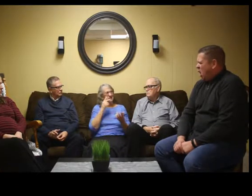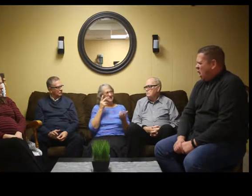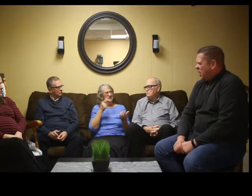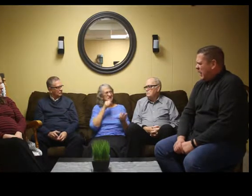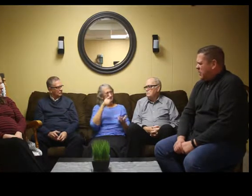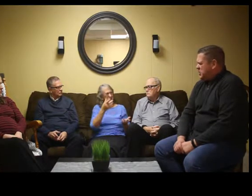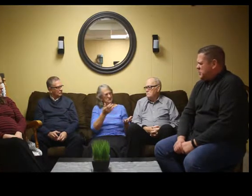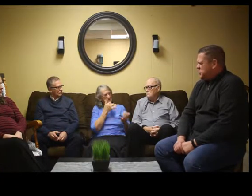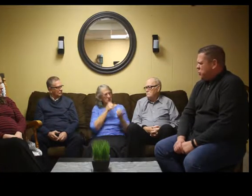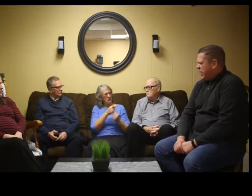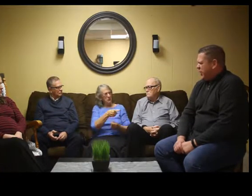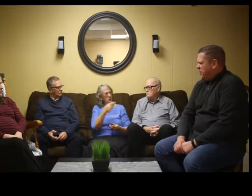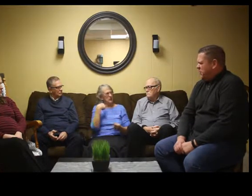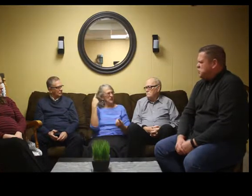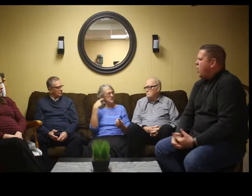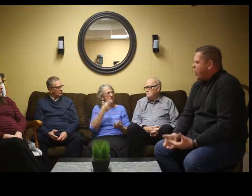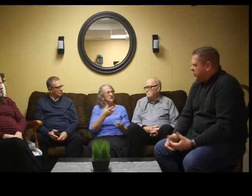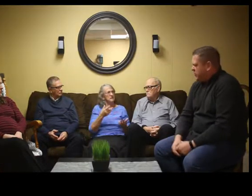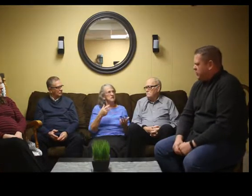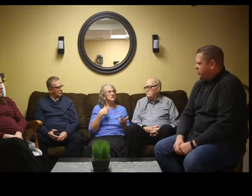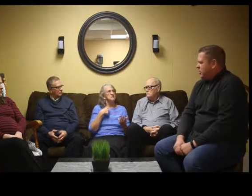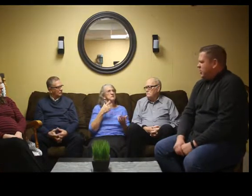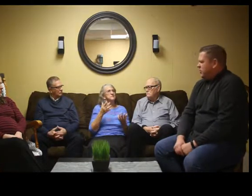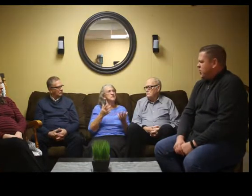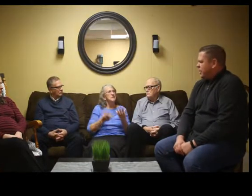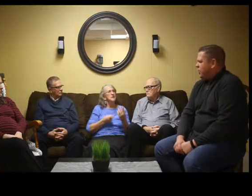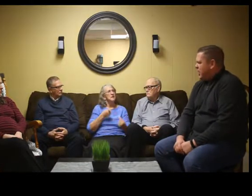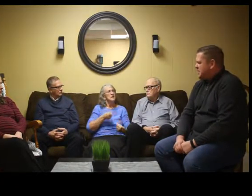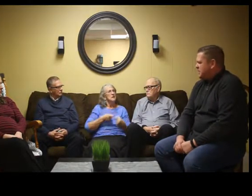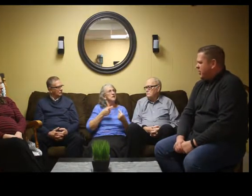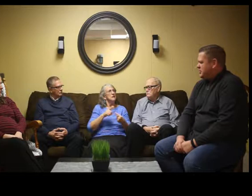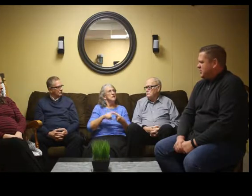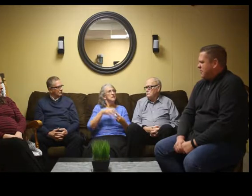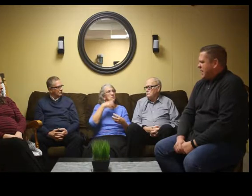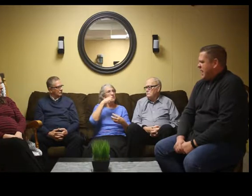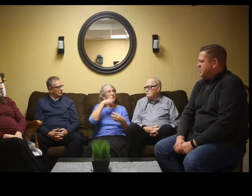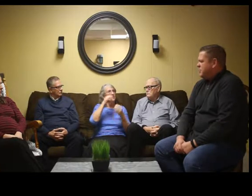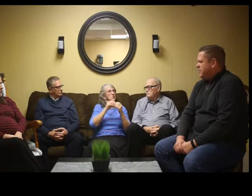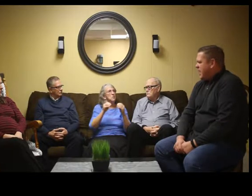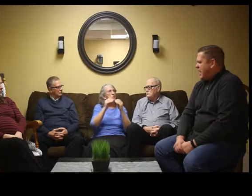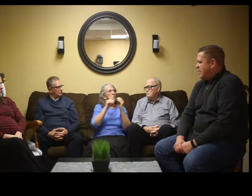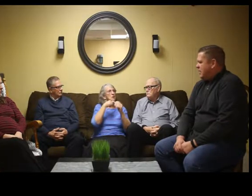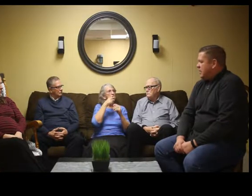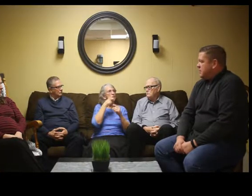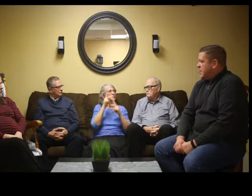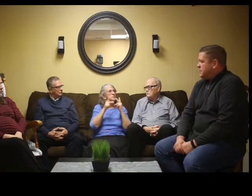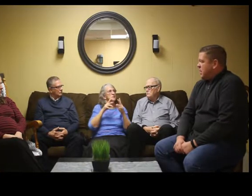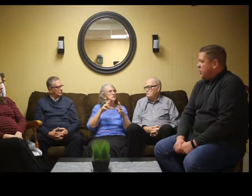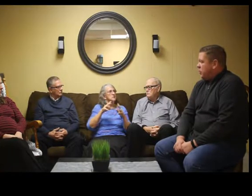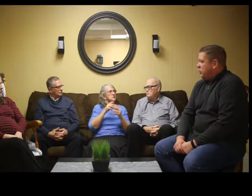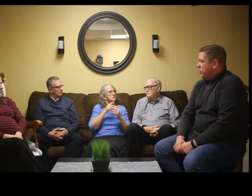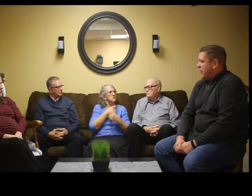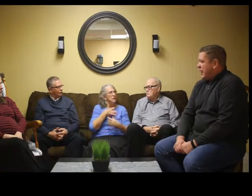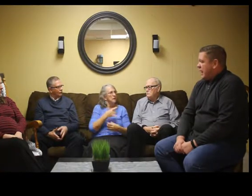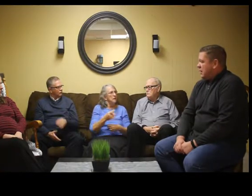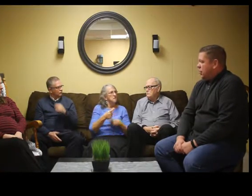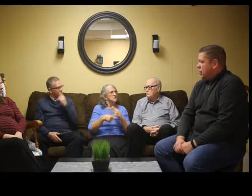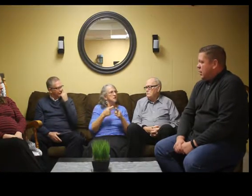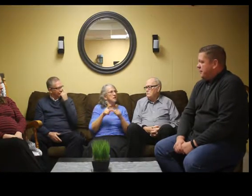odd language. It was weird. Or, what's wrong with you? You talk like a crazy person. Hands are flying. But as we got older and grew up, there